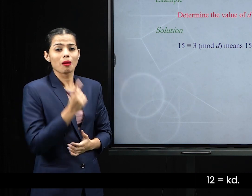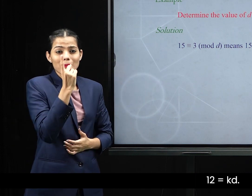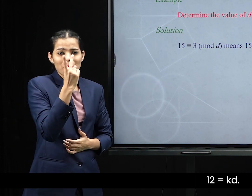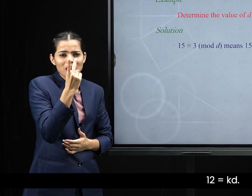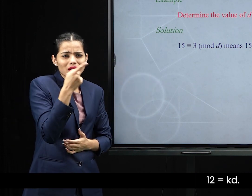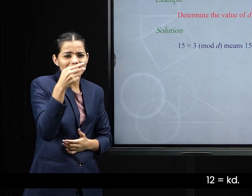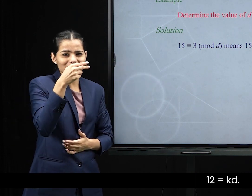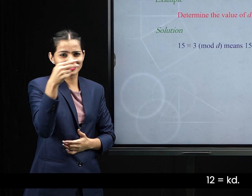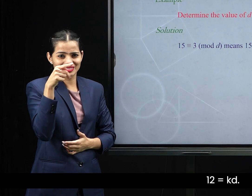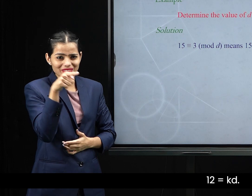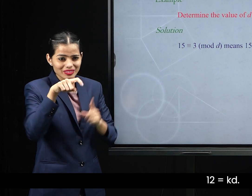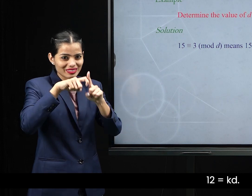12 is equal to kd.